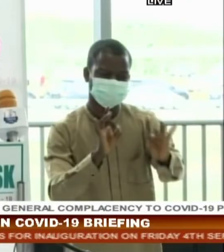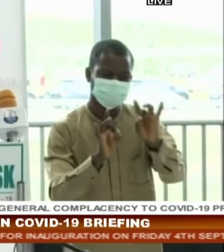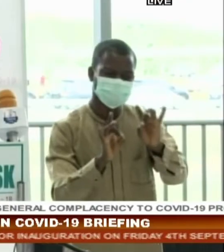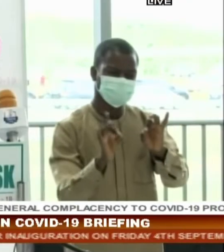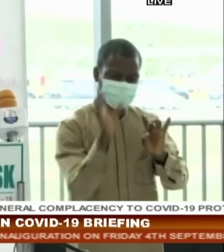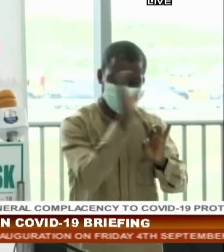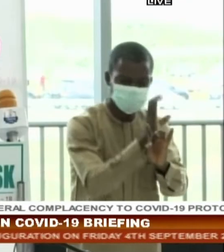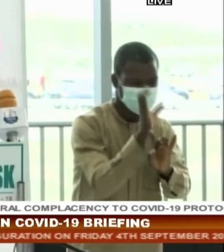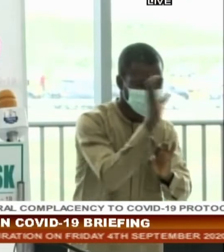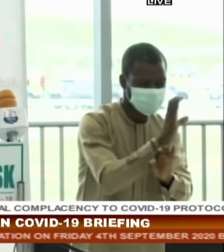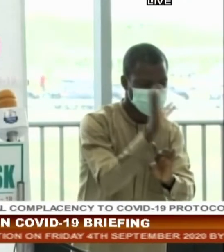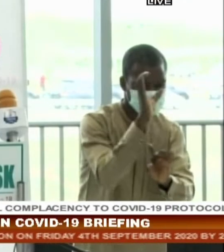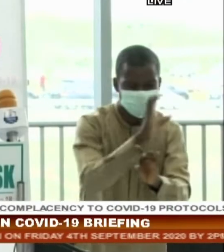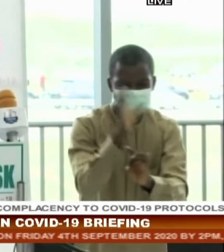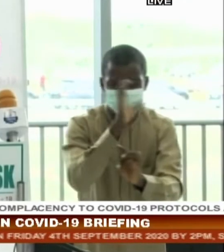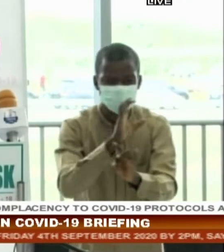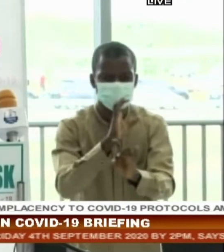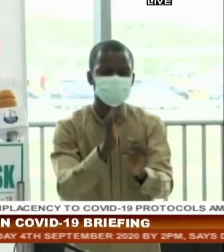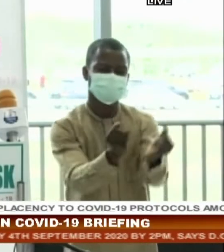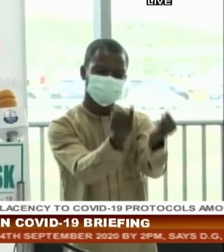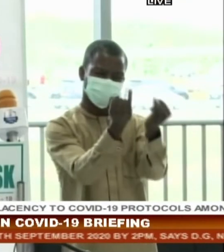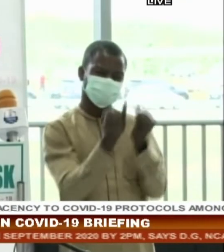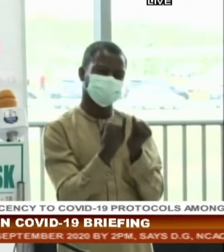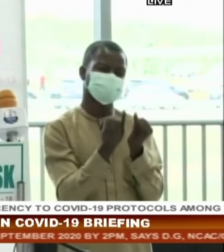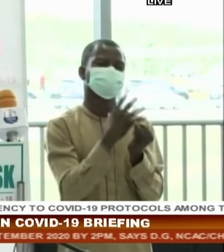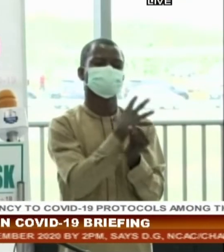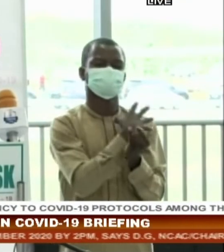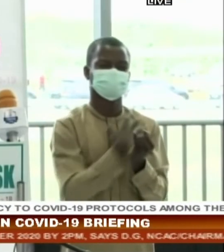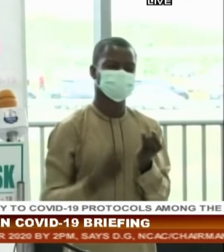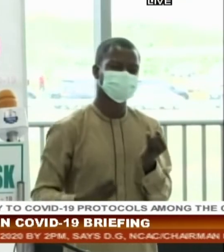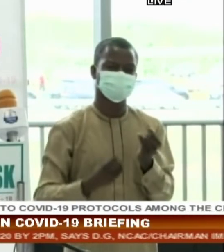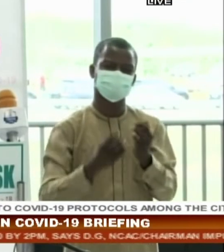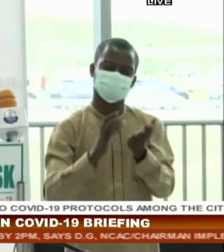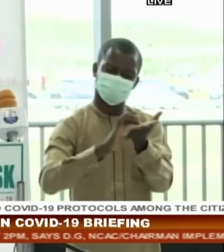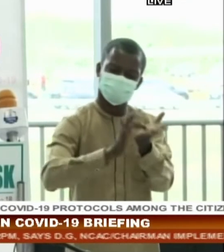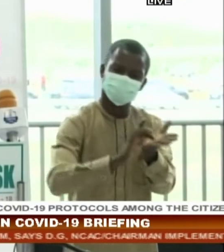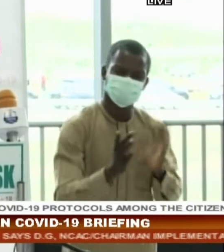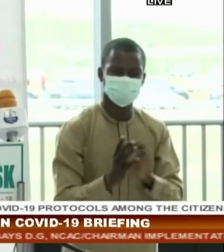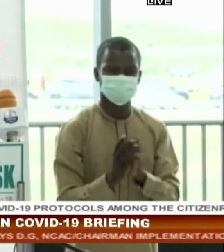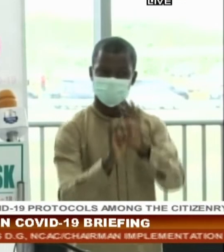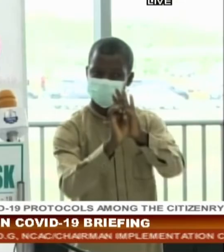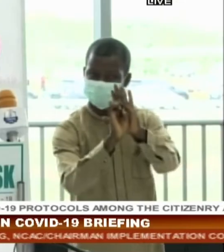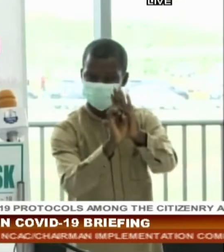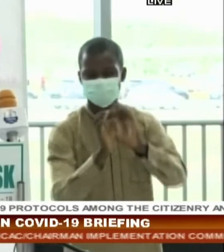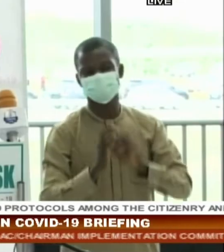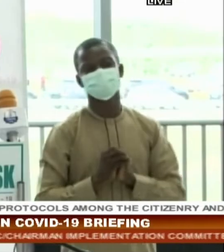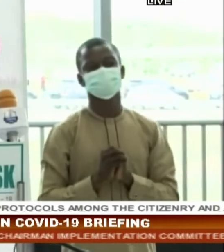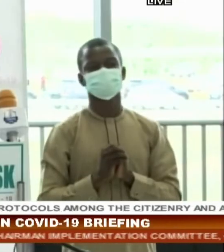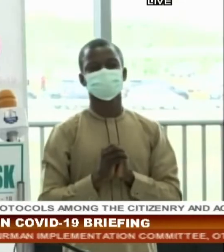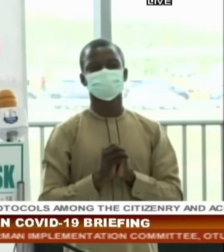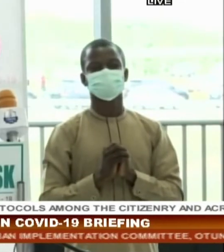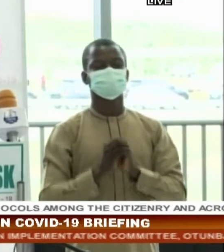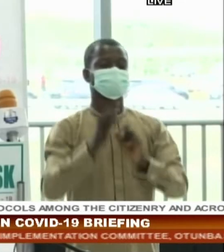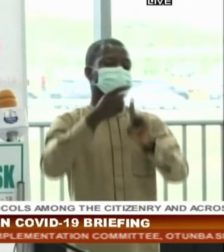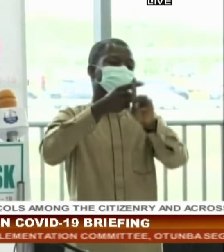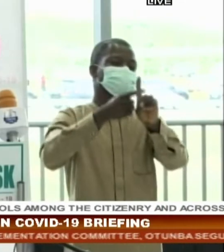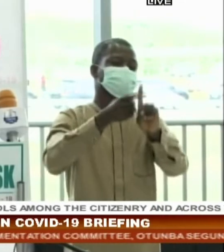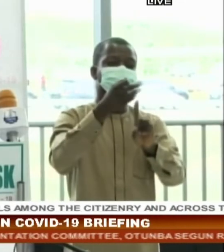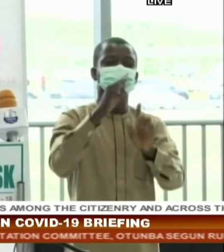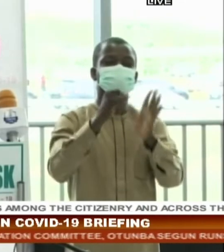tracing, isolation, and treatment. Let me give you an example. In the month of